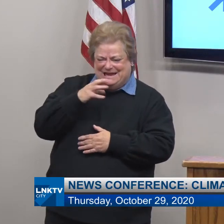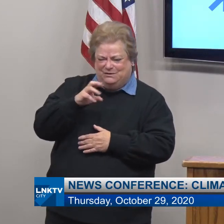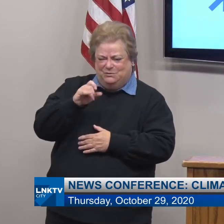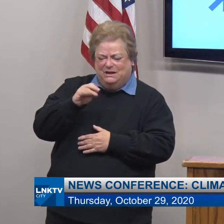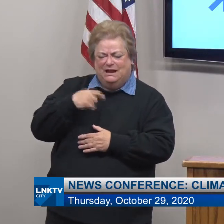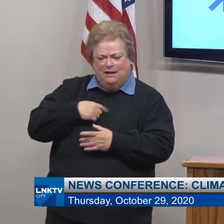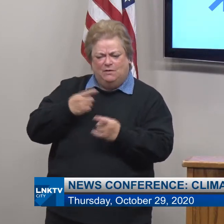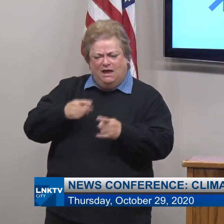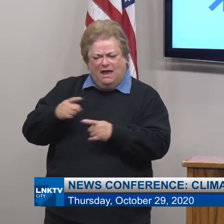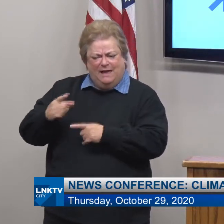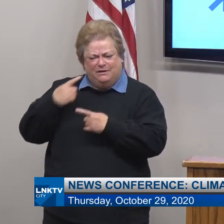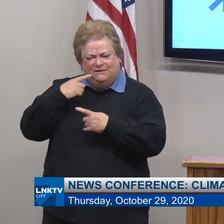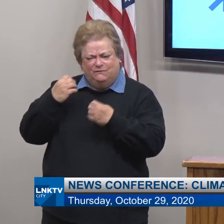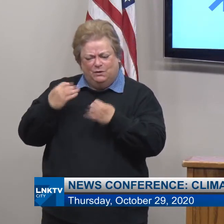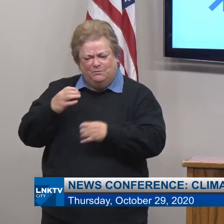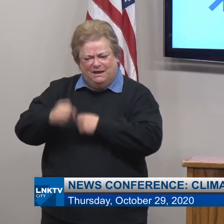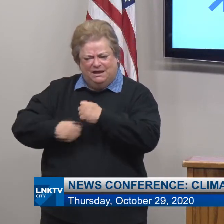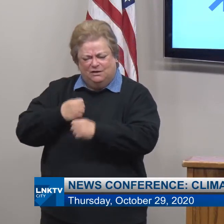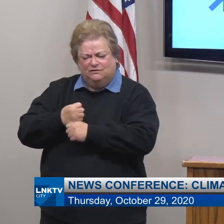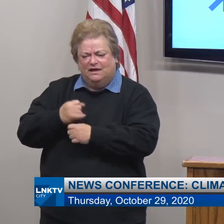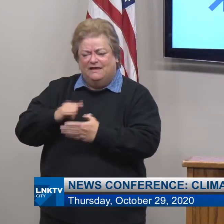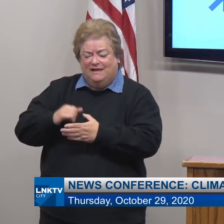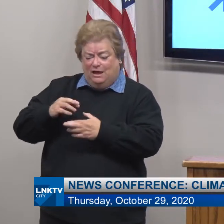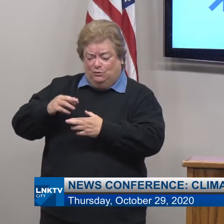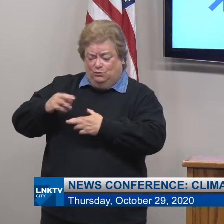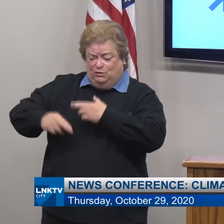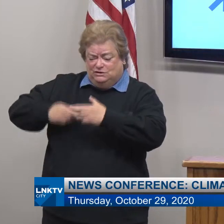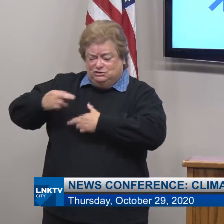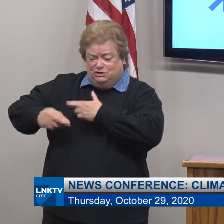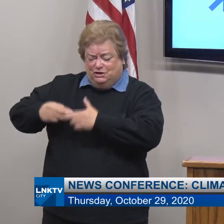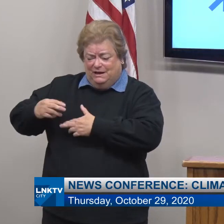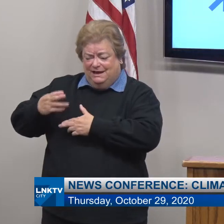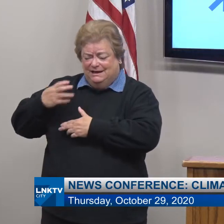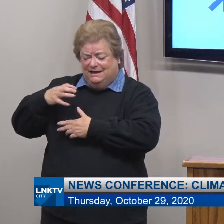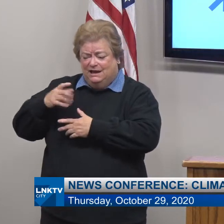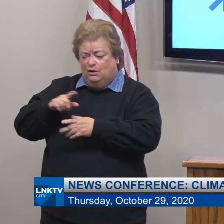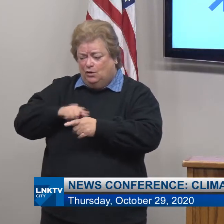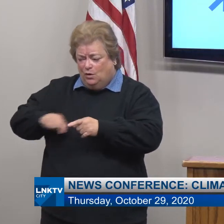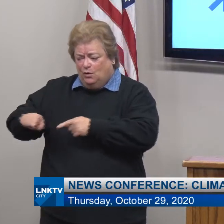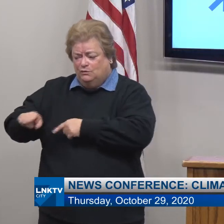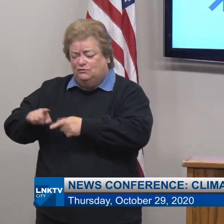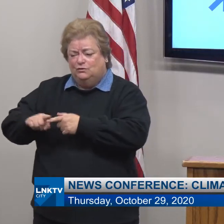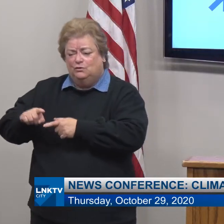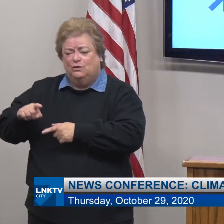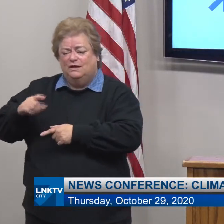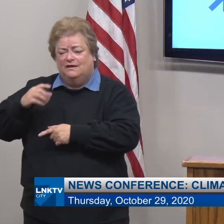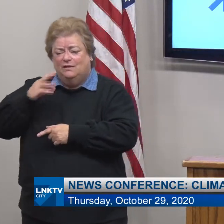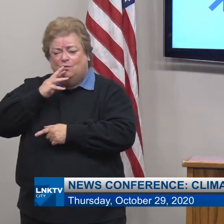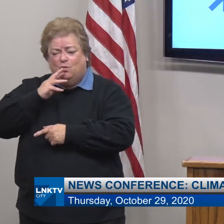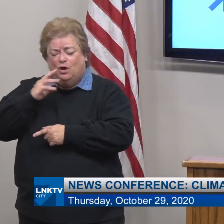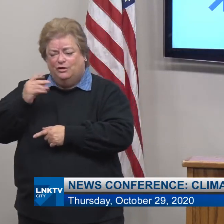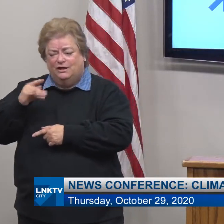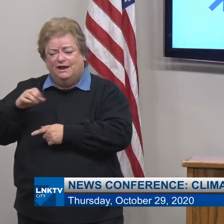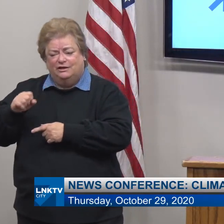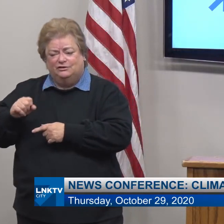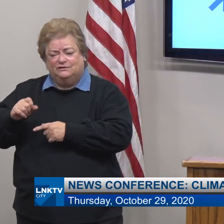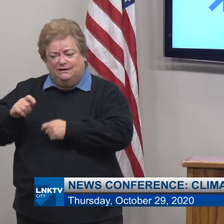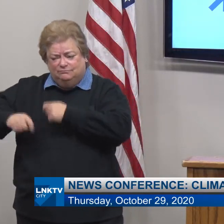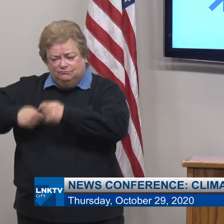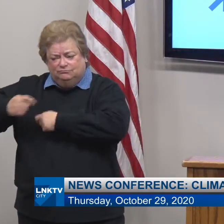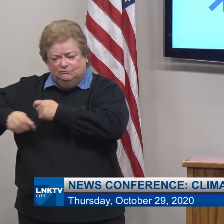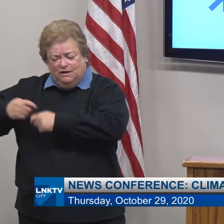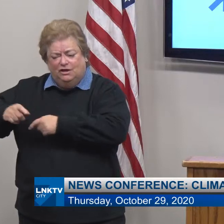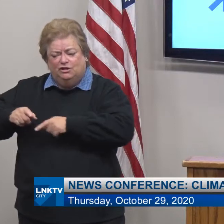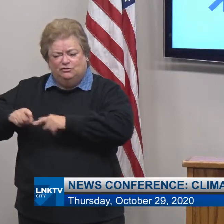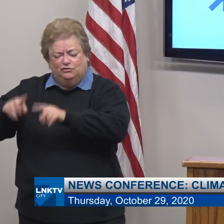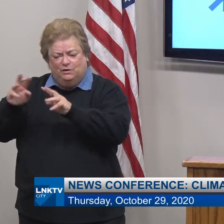many years. That recirculated heat goes to the water heaters and to heat the store in the winter. We also strive to